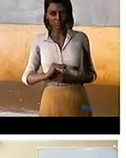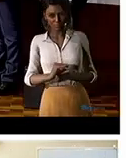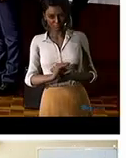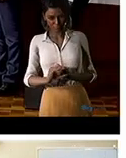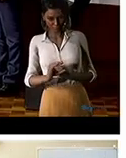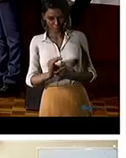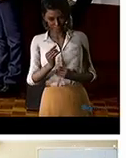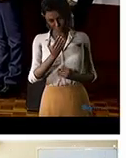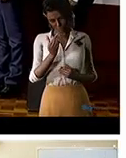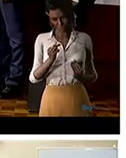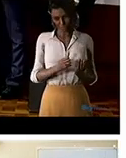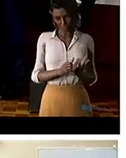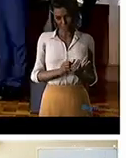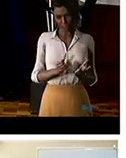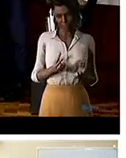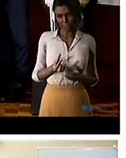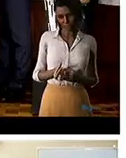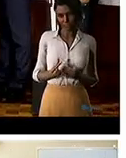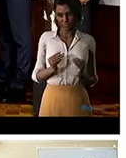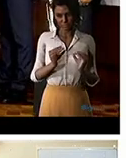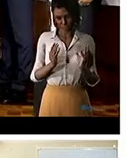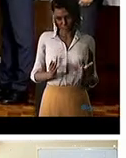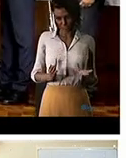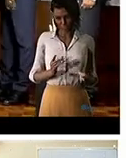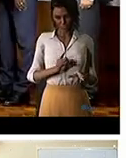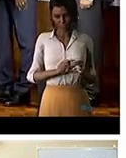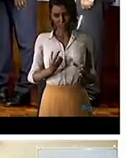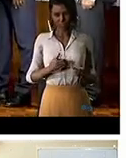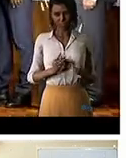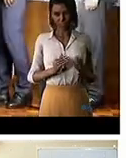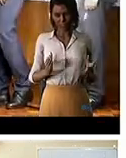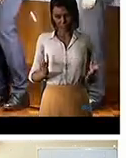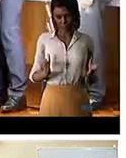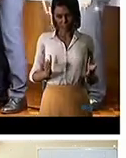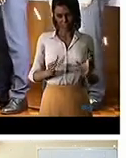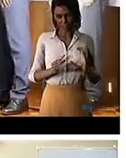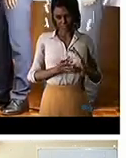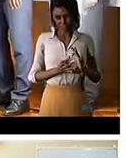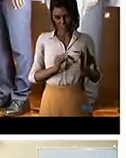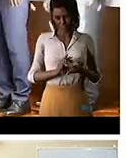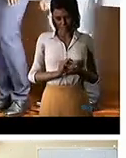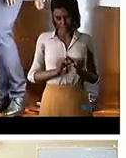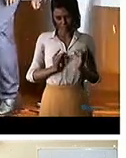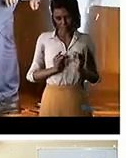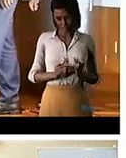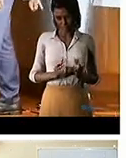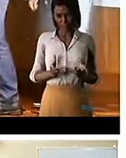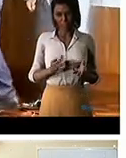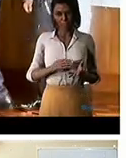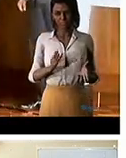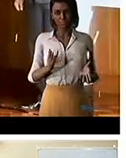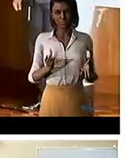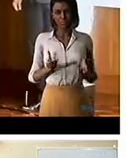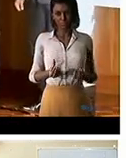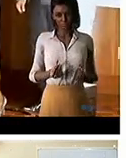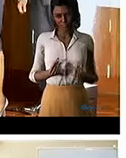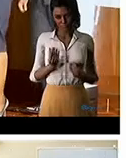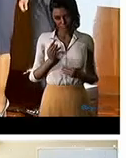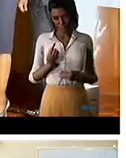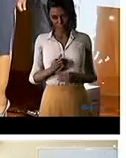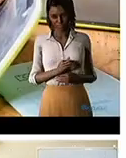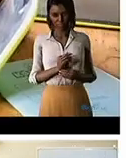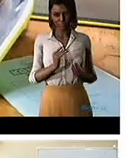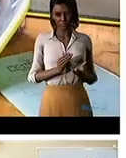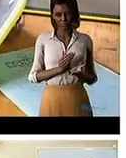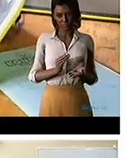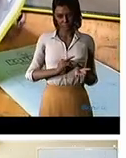whereby our avatar was used in the interpretation. And this was a partnership between Ministry of Education, Huawei, and